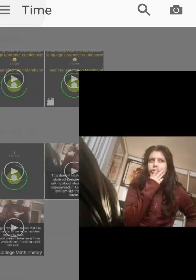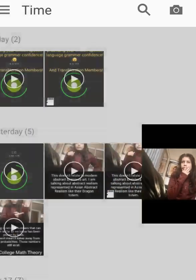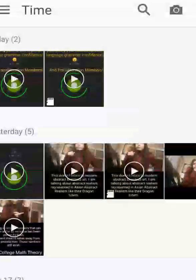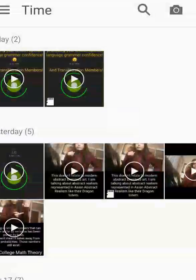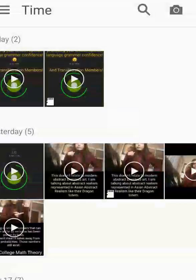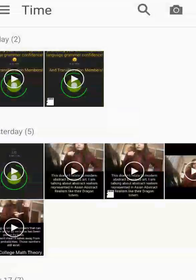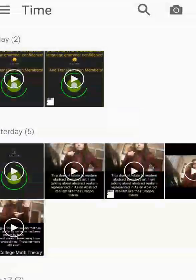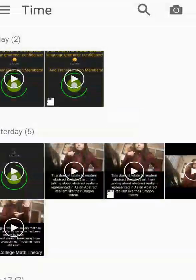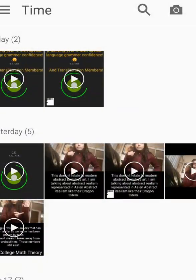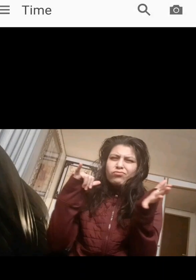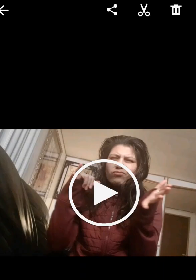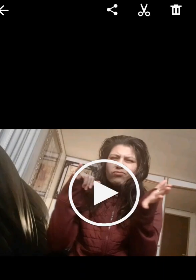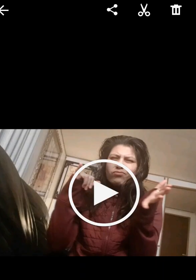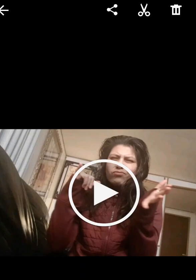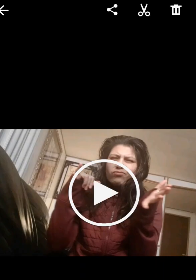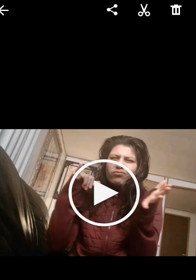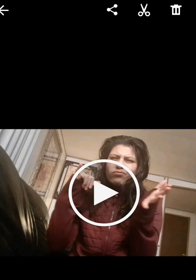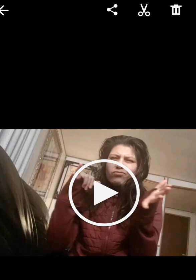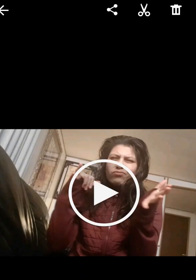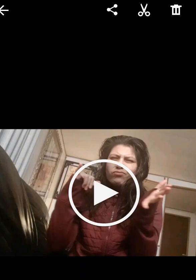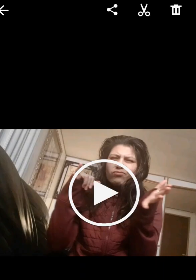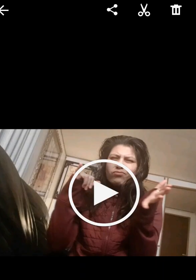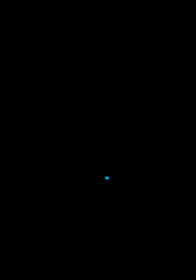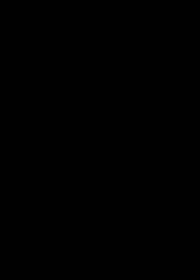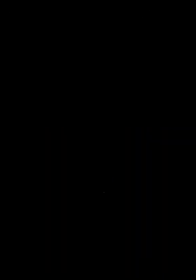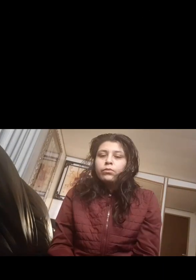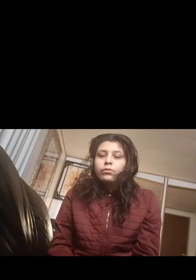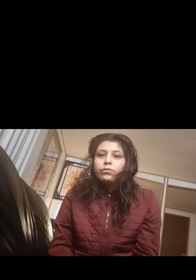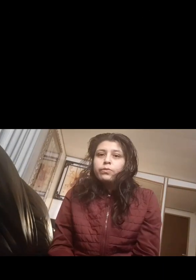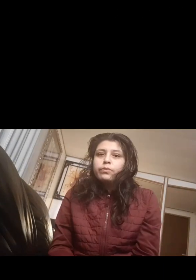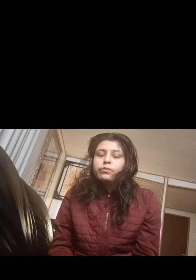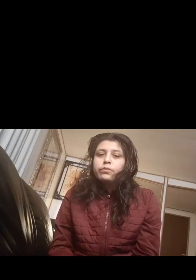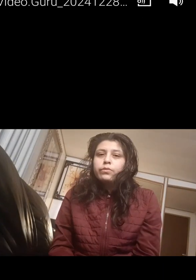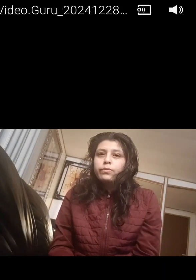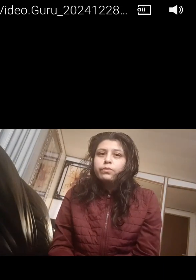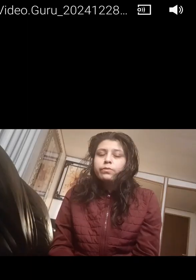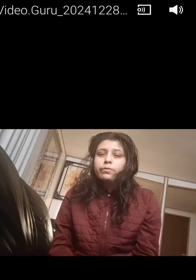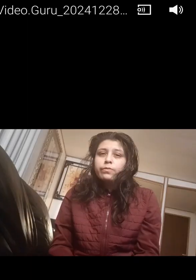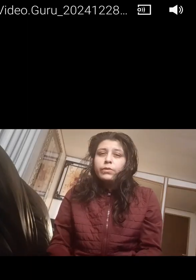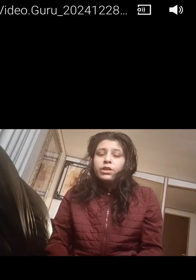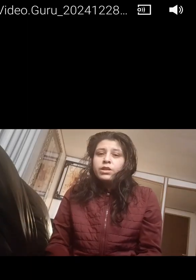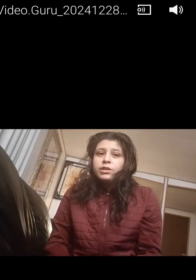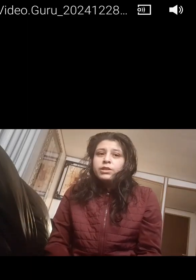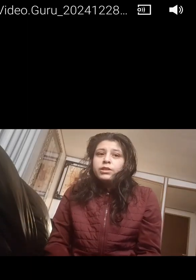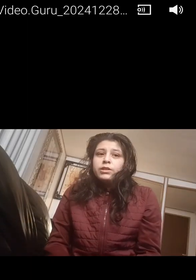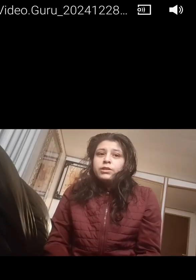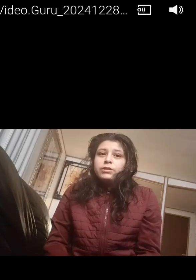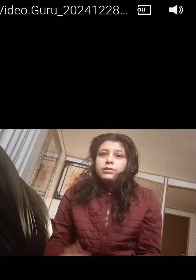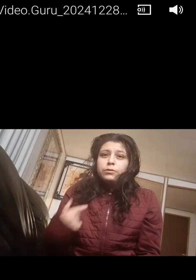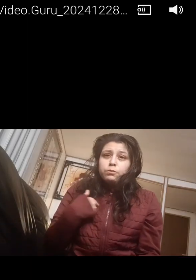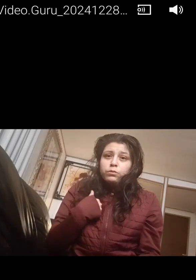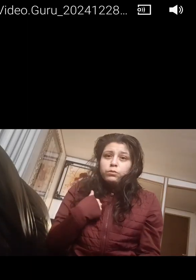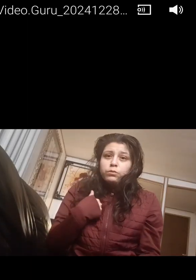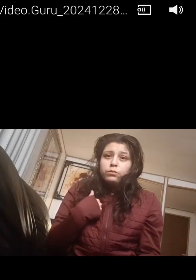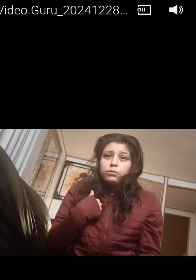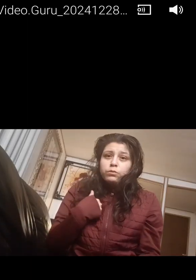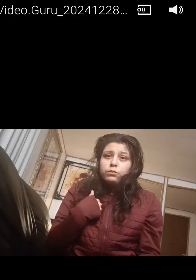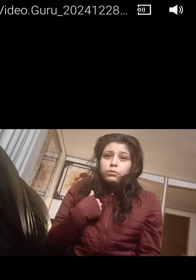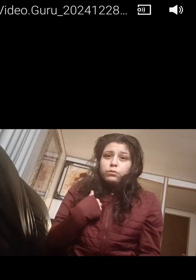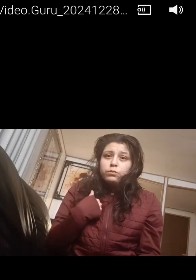43-minute video. Look at this. 43 minutes. Okay, this